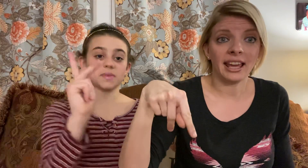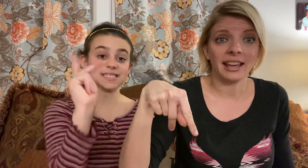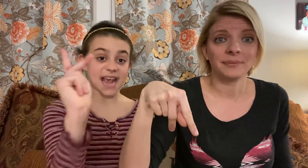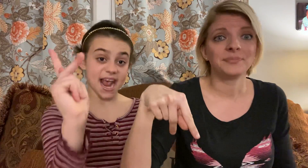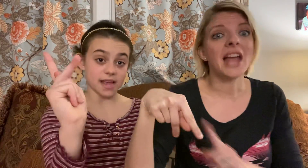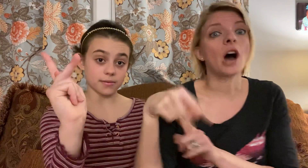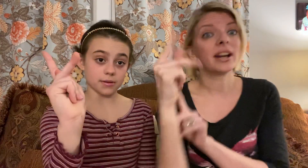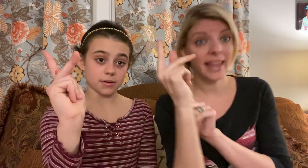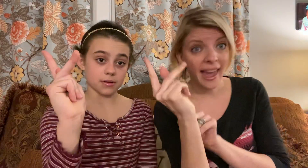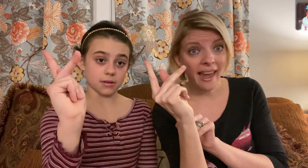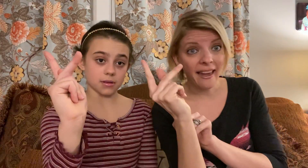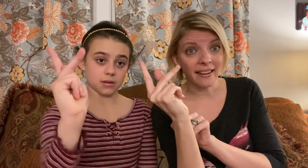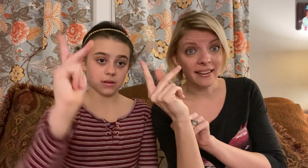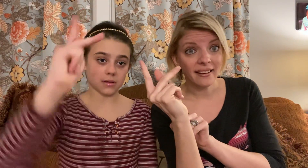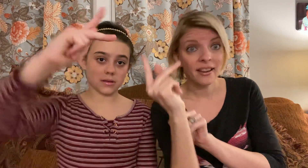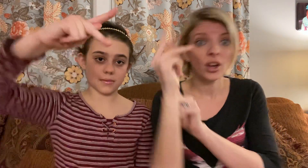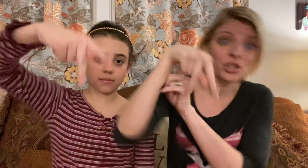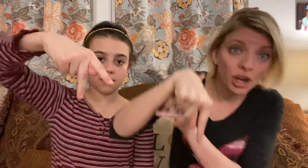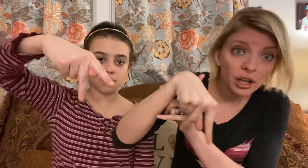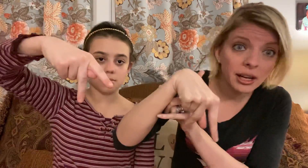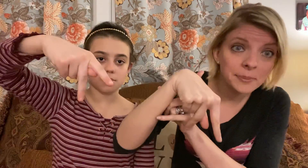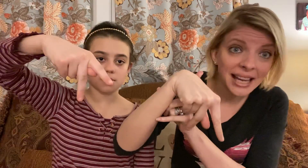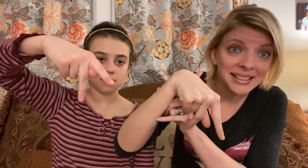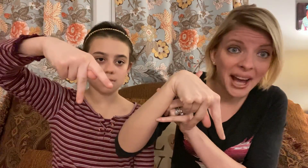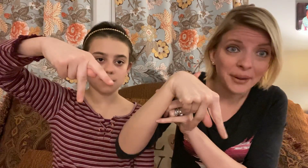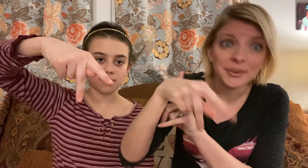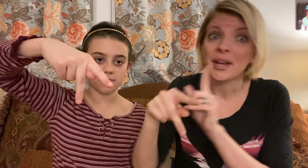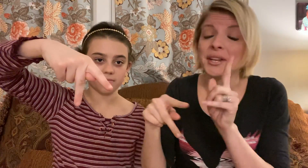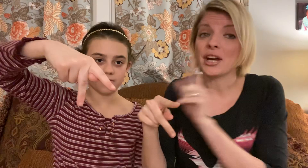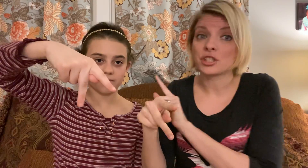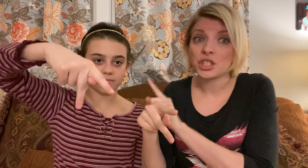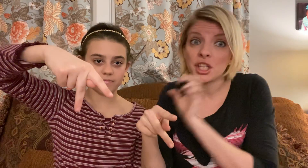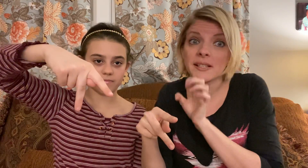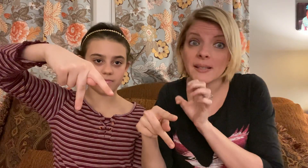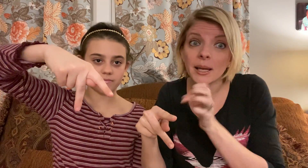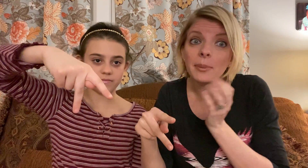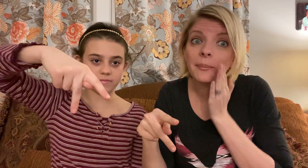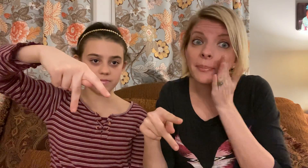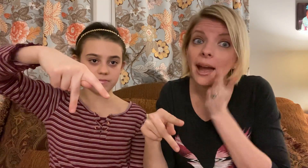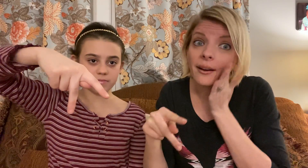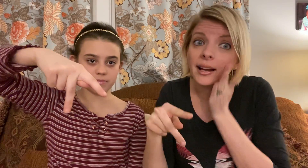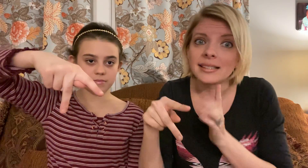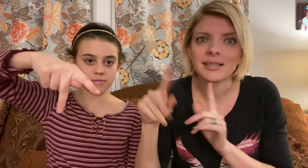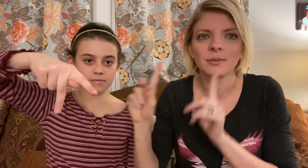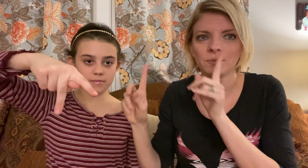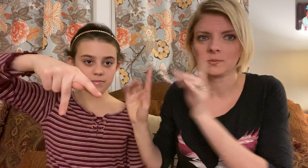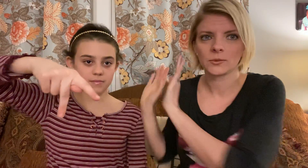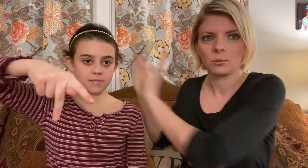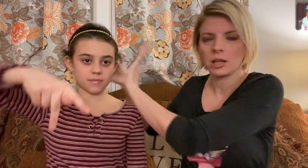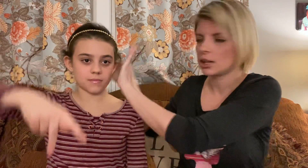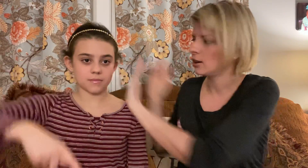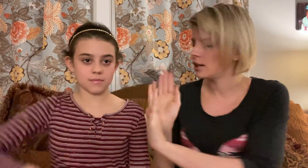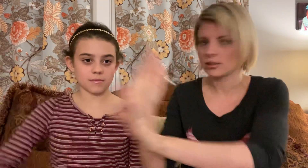P. Now, K, turn it upside down. Now, she's going to be embarrassed. Plug your ears, look